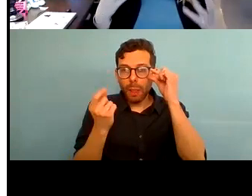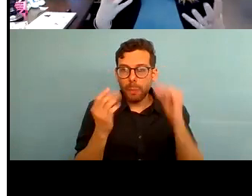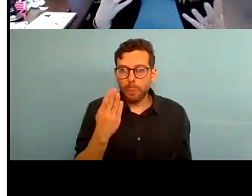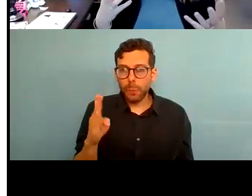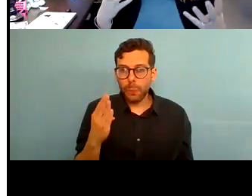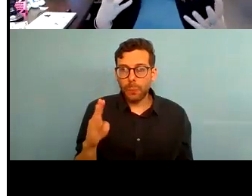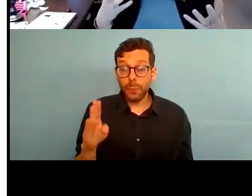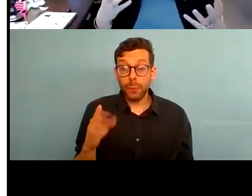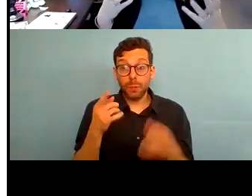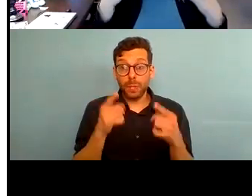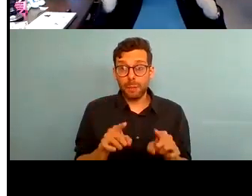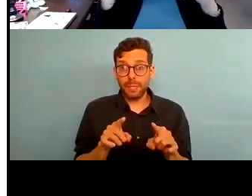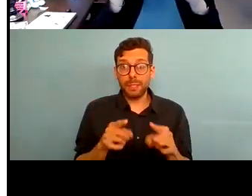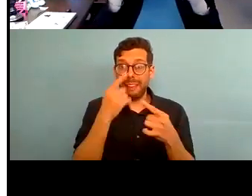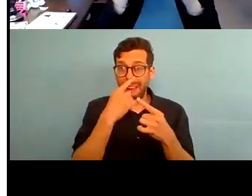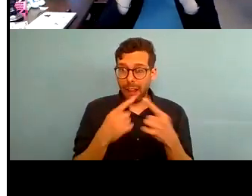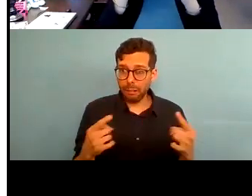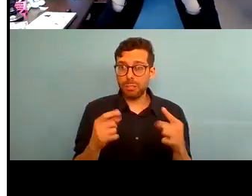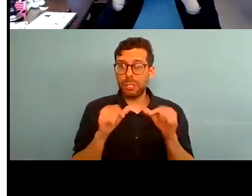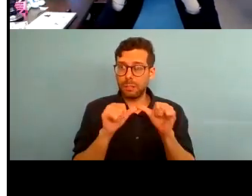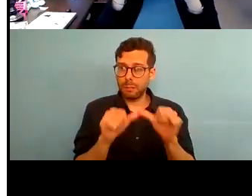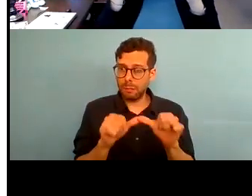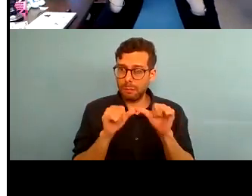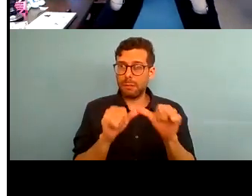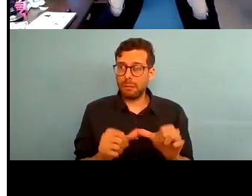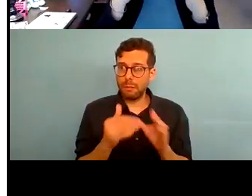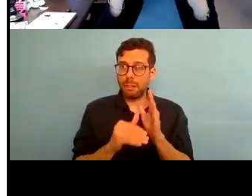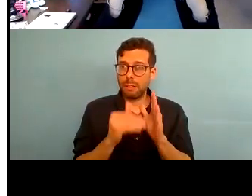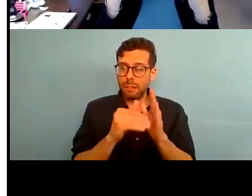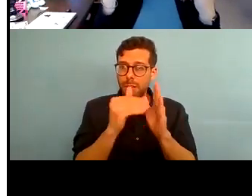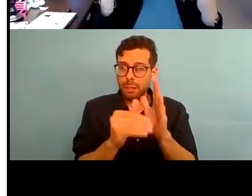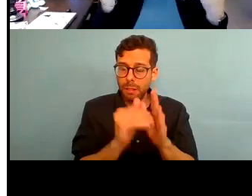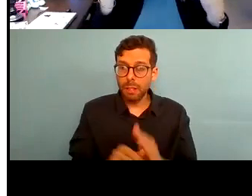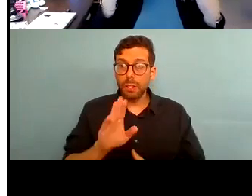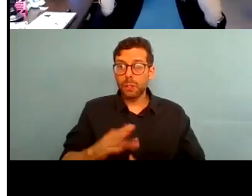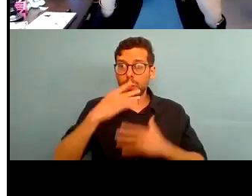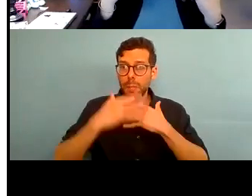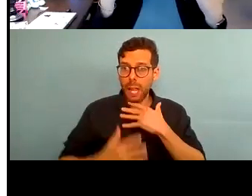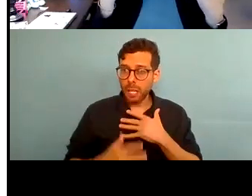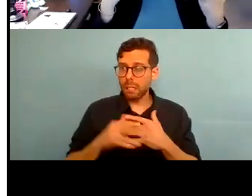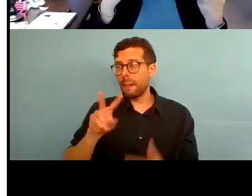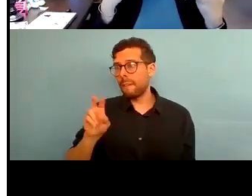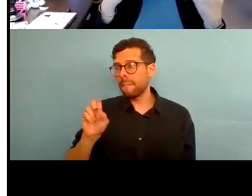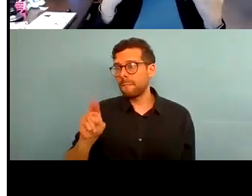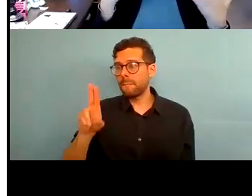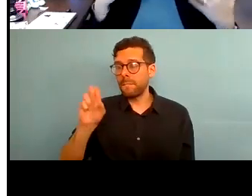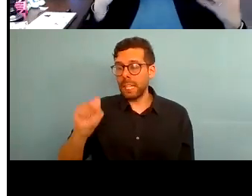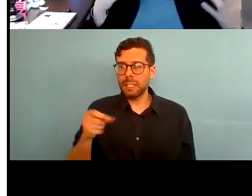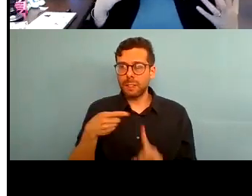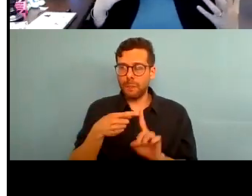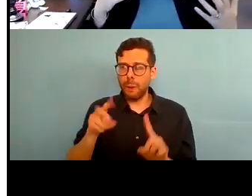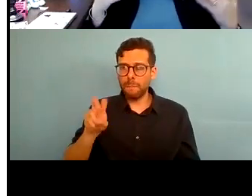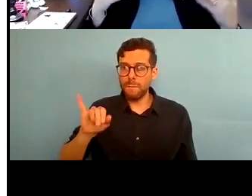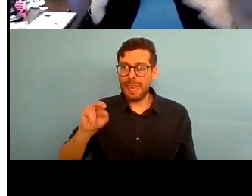you have a lot of chronic allergies, the pooling of your blood, so the venous, from your veins, has a